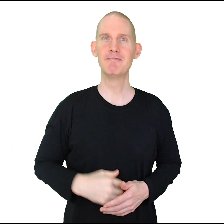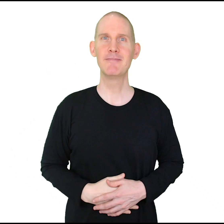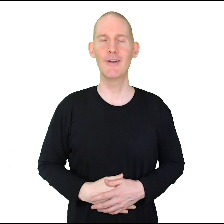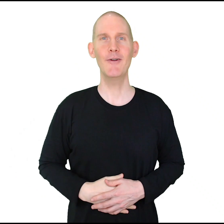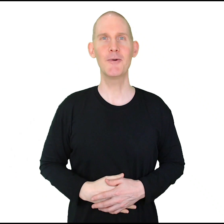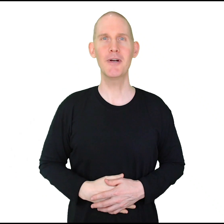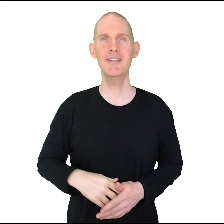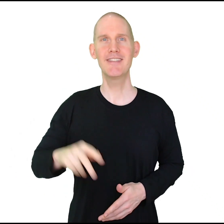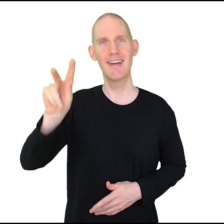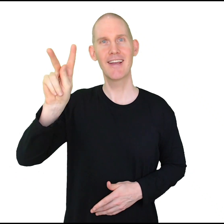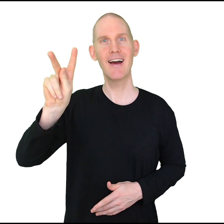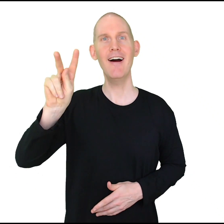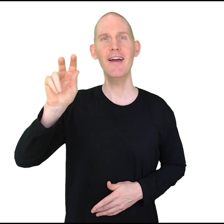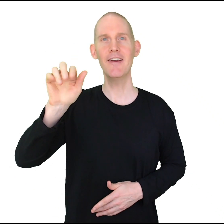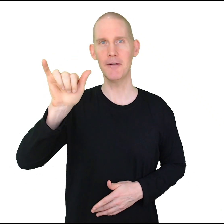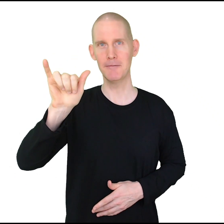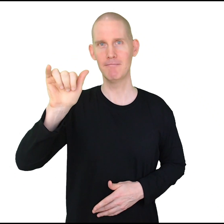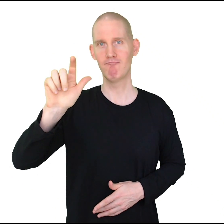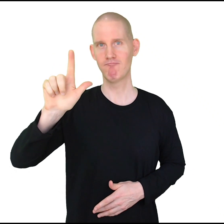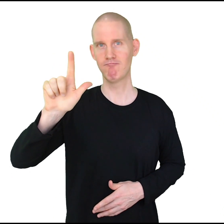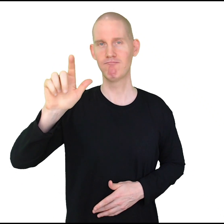In other words, Kyle.